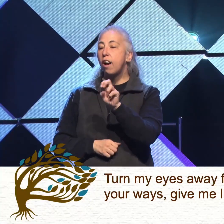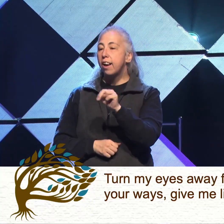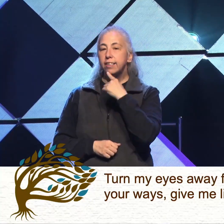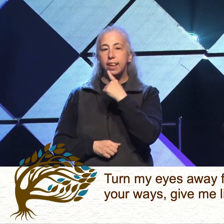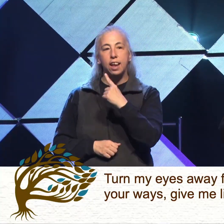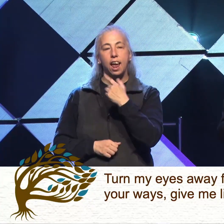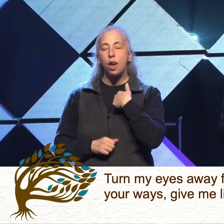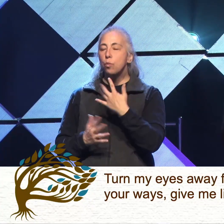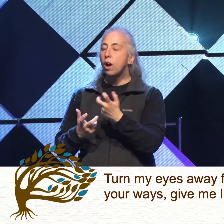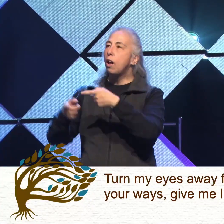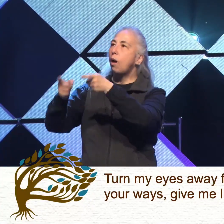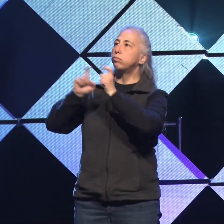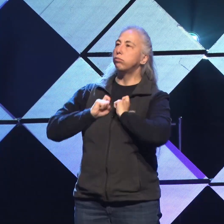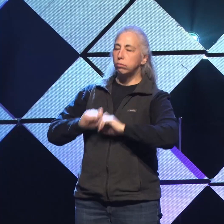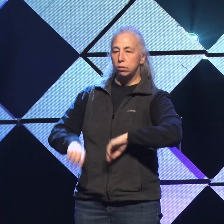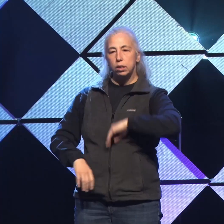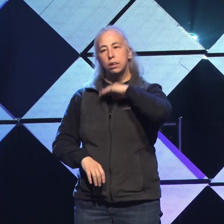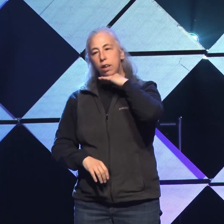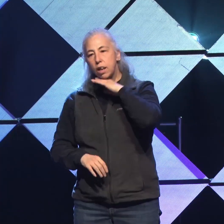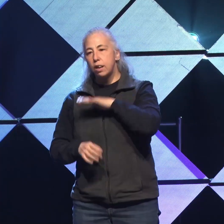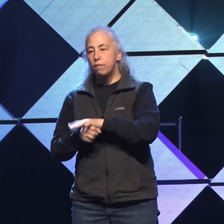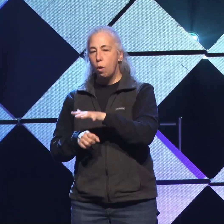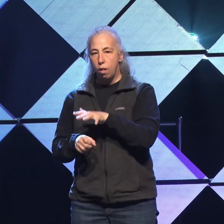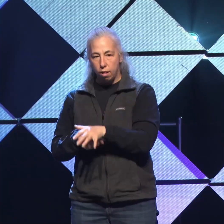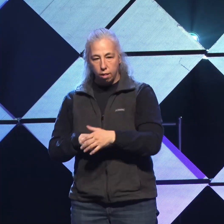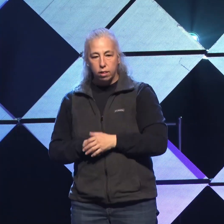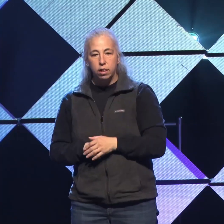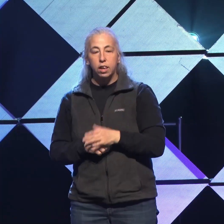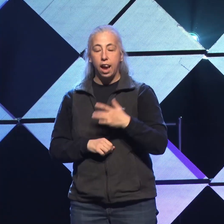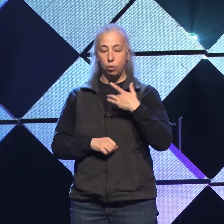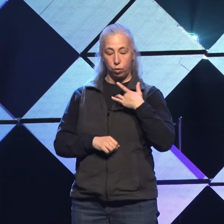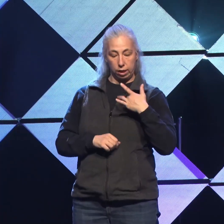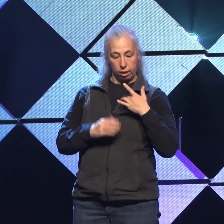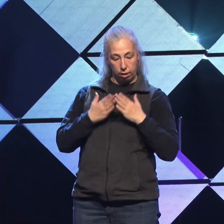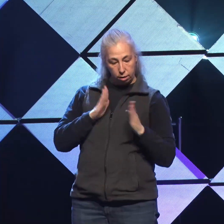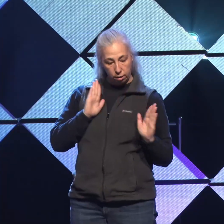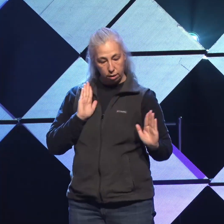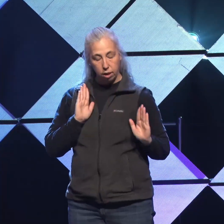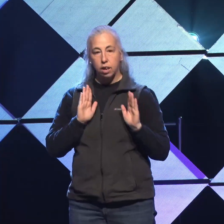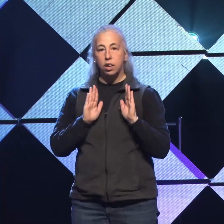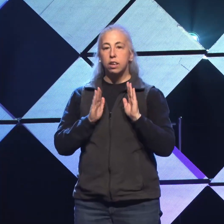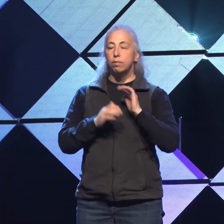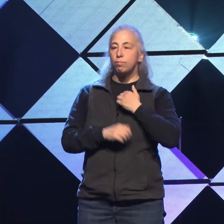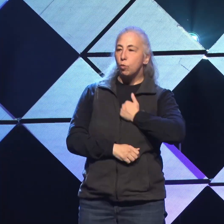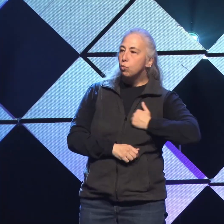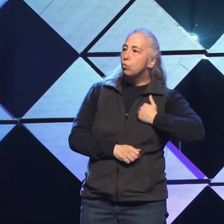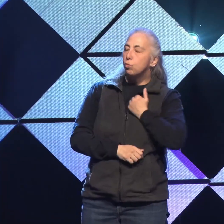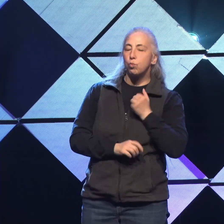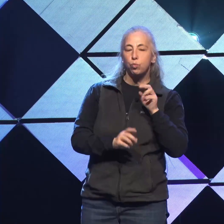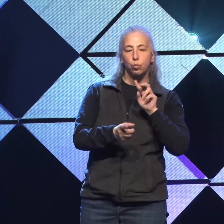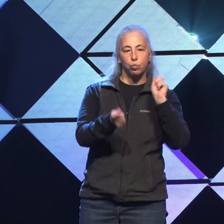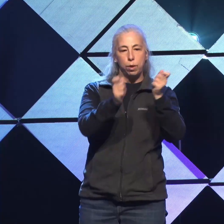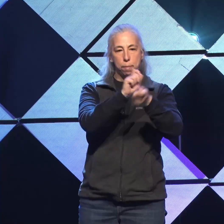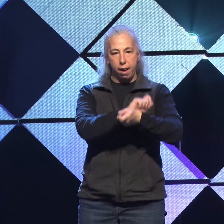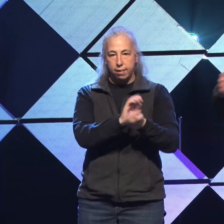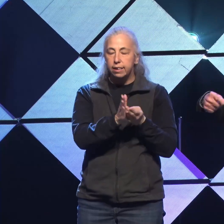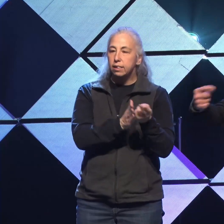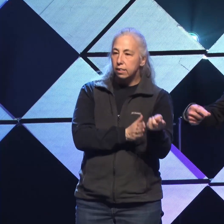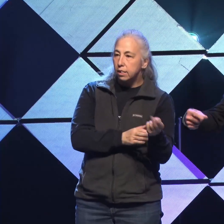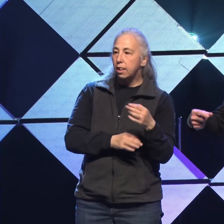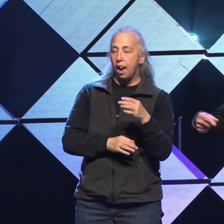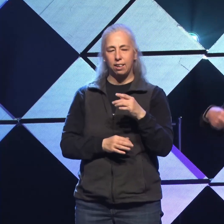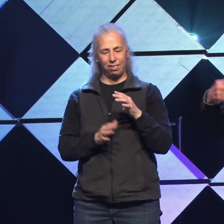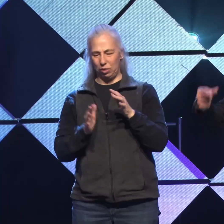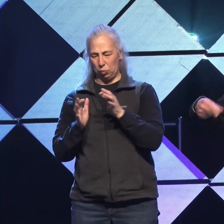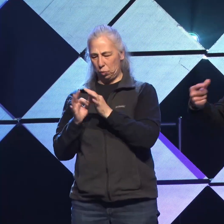last week he talked about bending our hearts towards repentance and turn our eyes away from worthless things